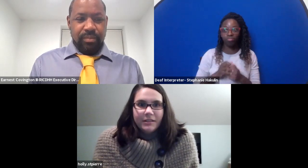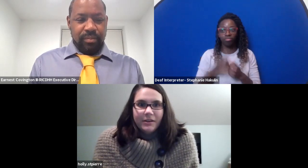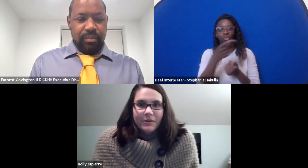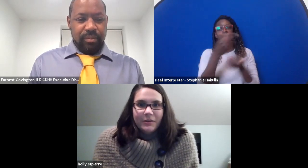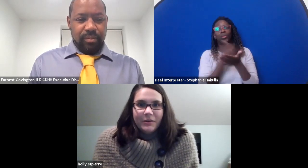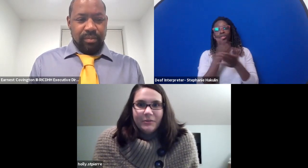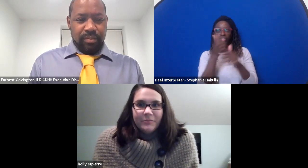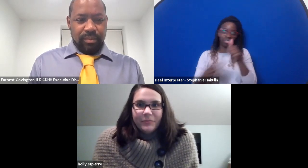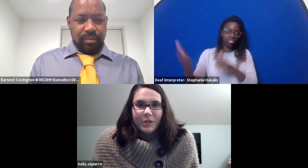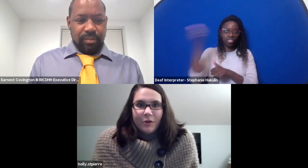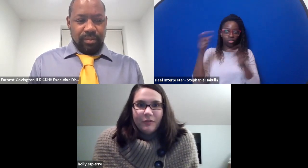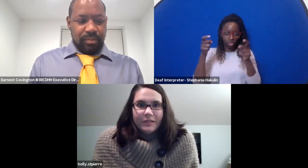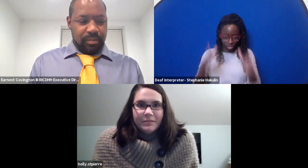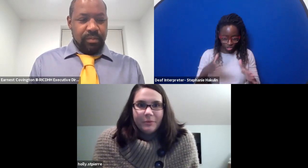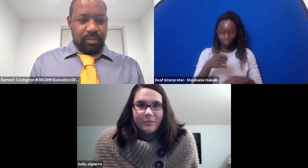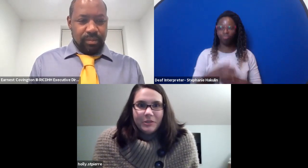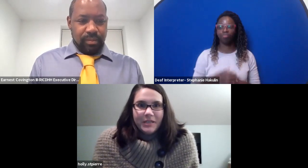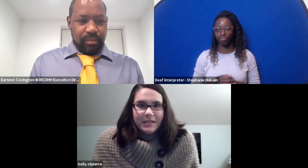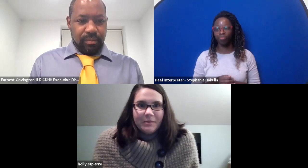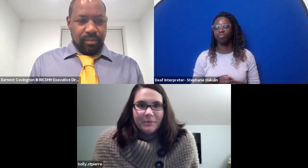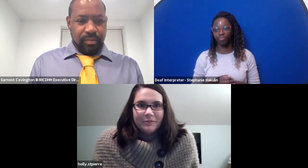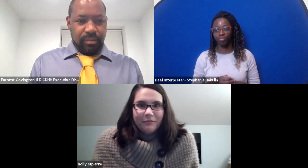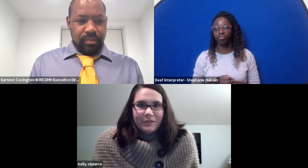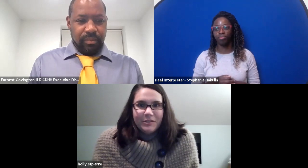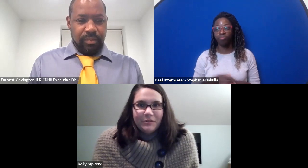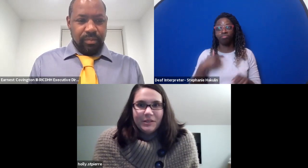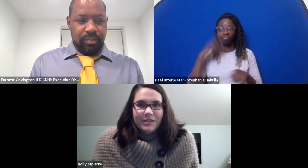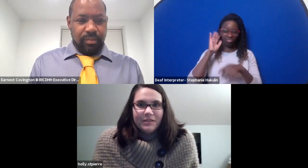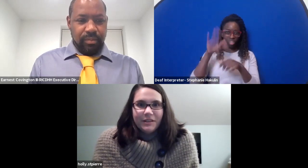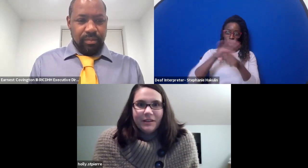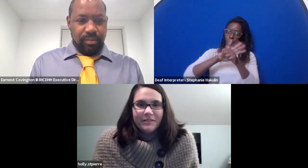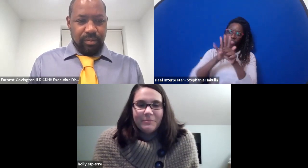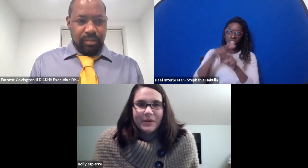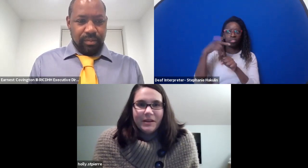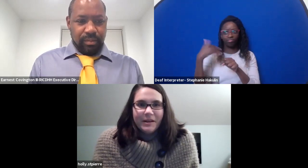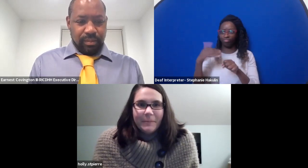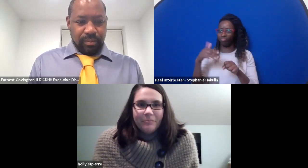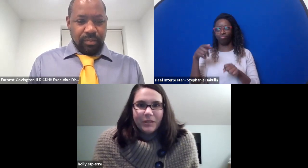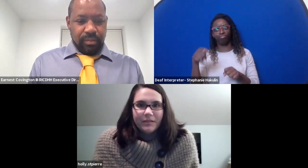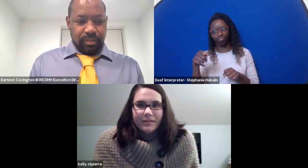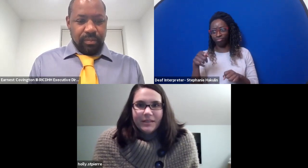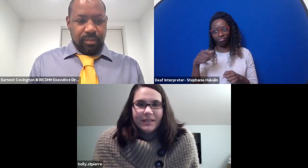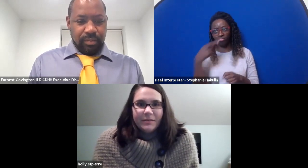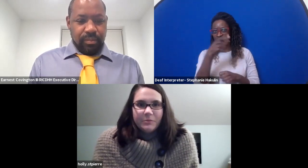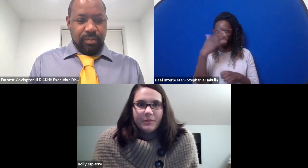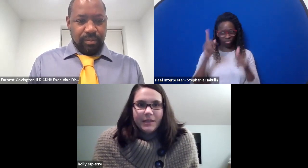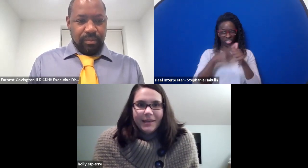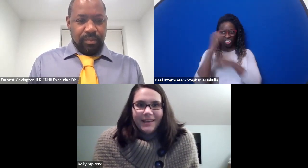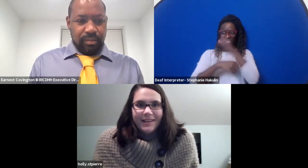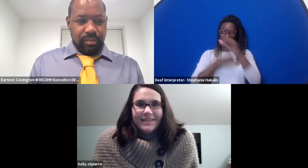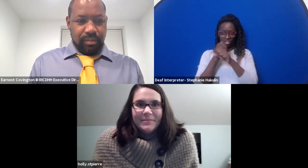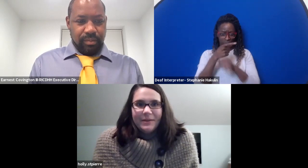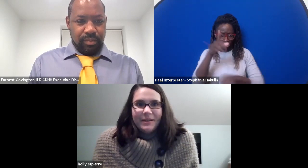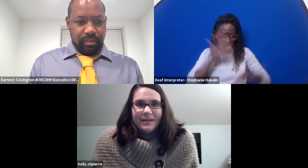director, although COVID has pretty much taken up his first whole year here, but it keeps him